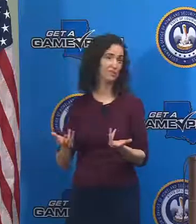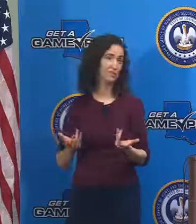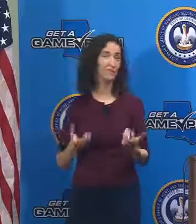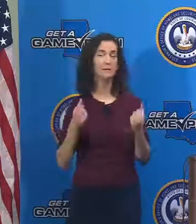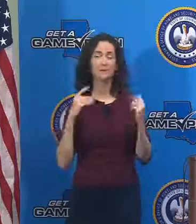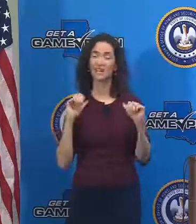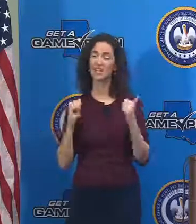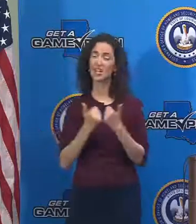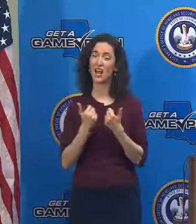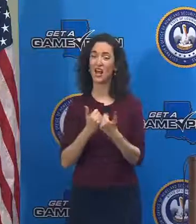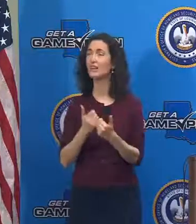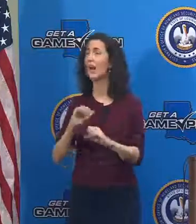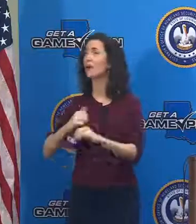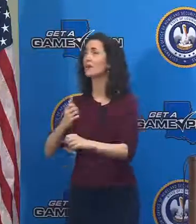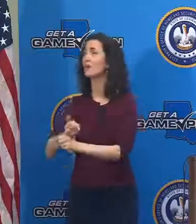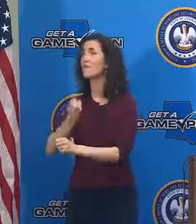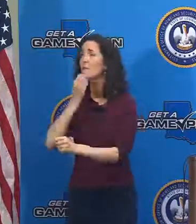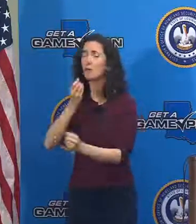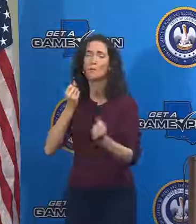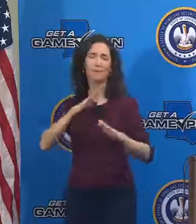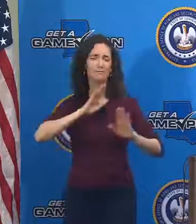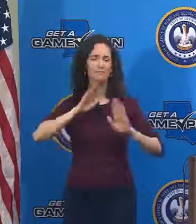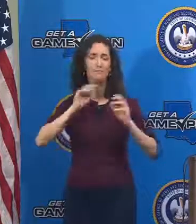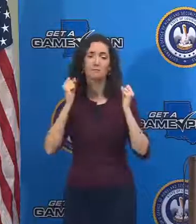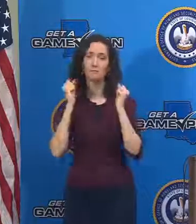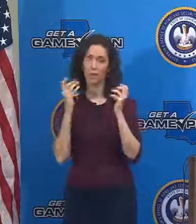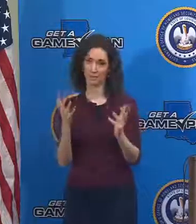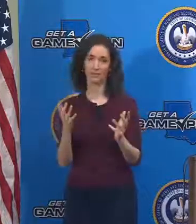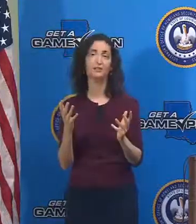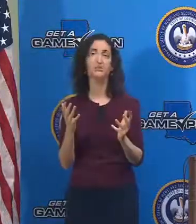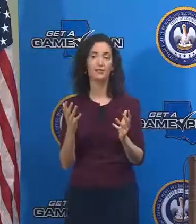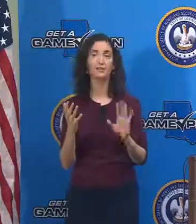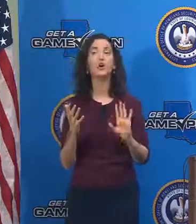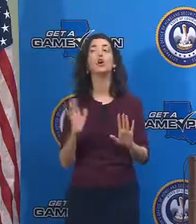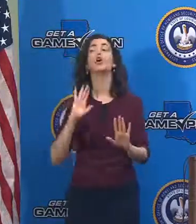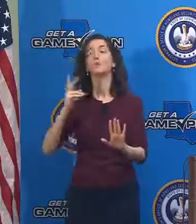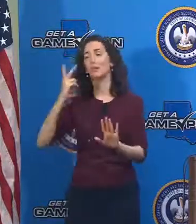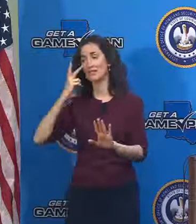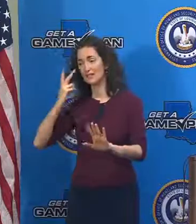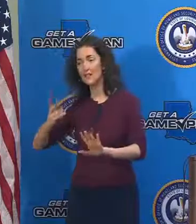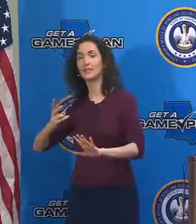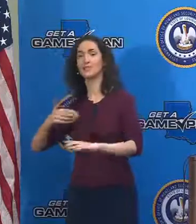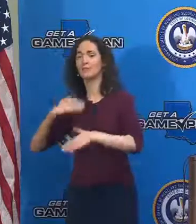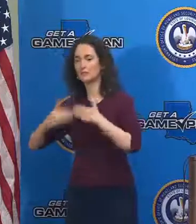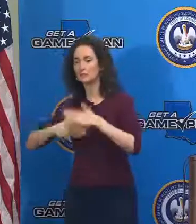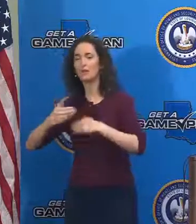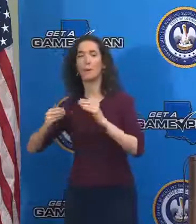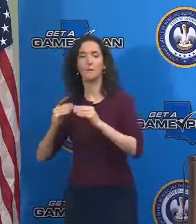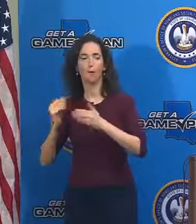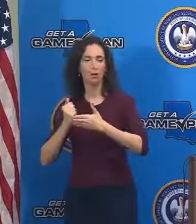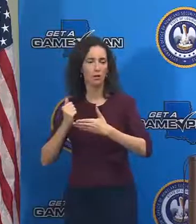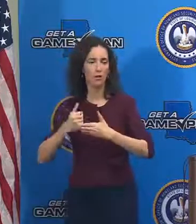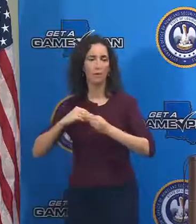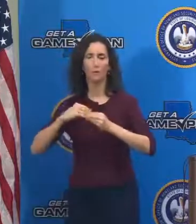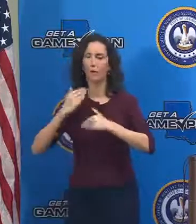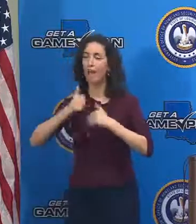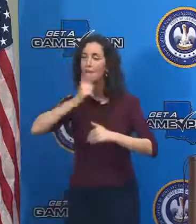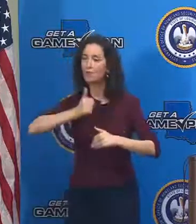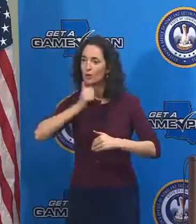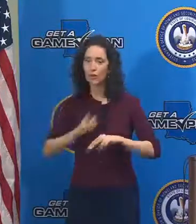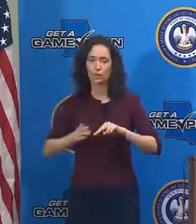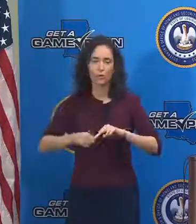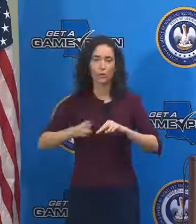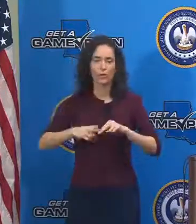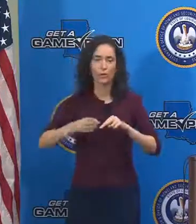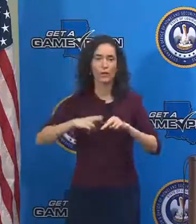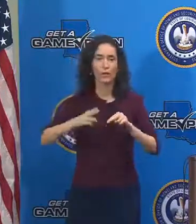around nutrition and so forth, and you're just going to see the response continue to grow and ramp up every single day, and things are